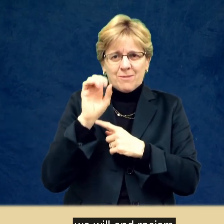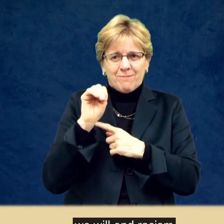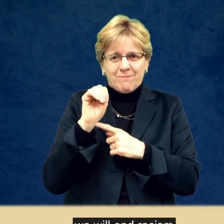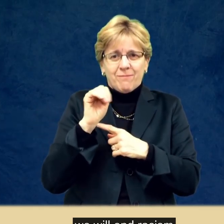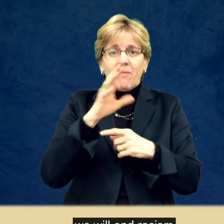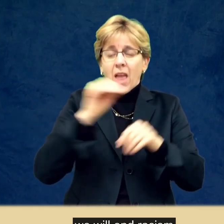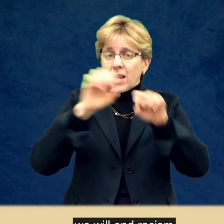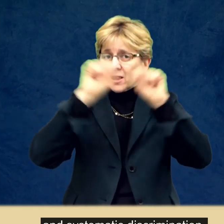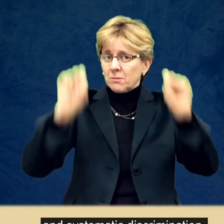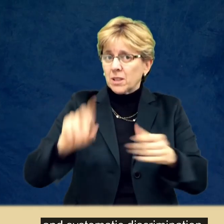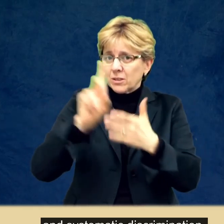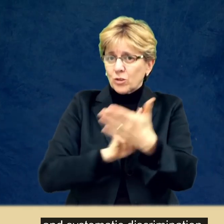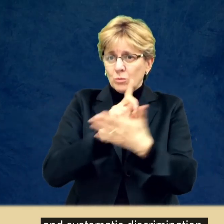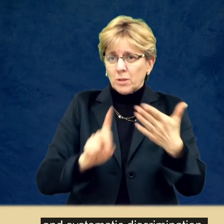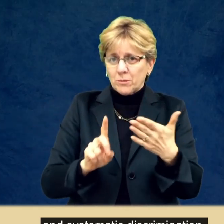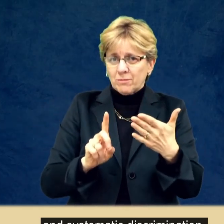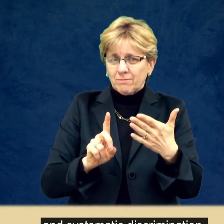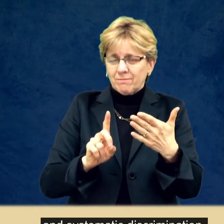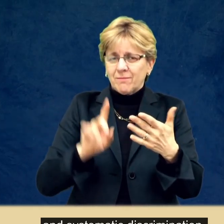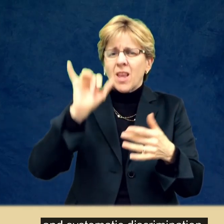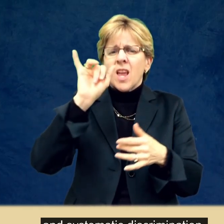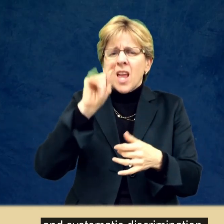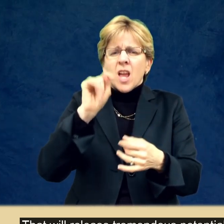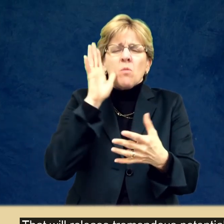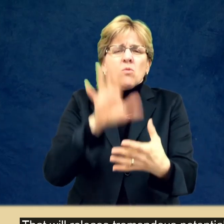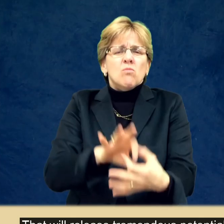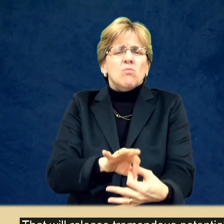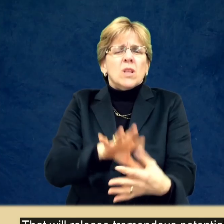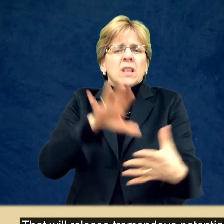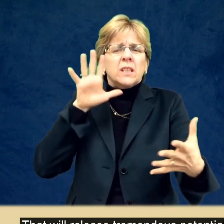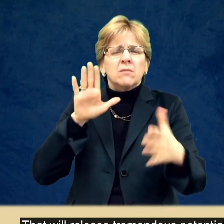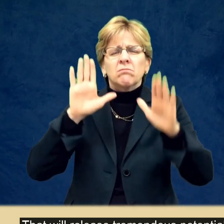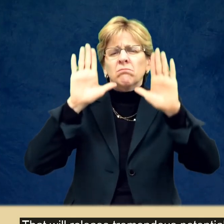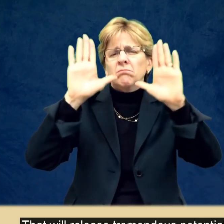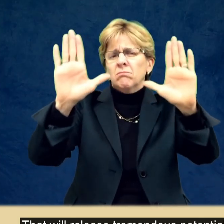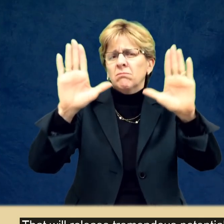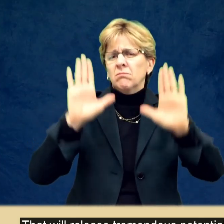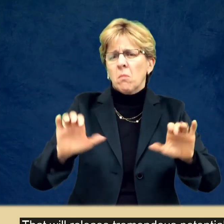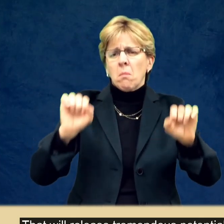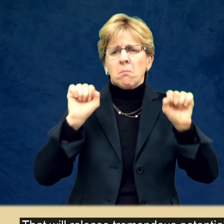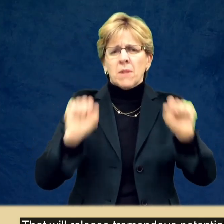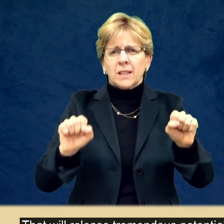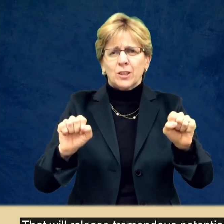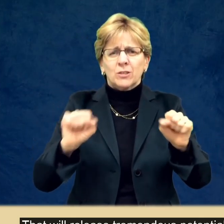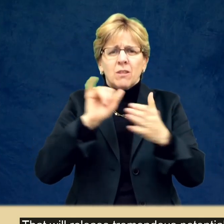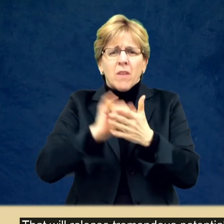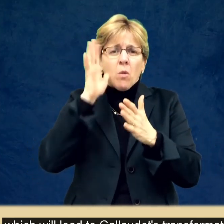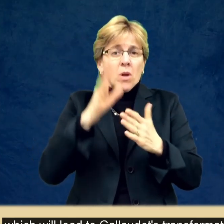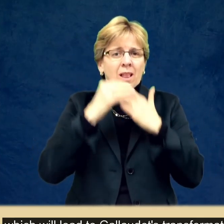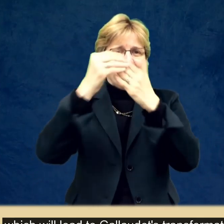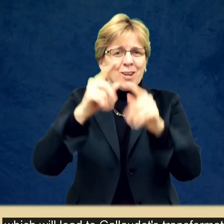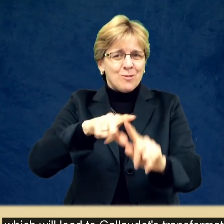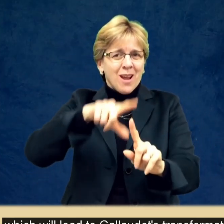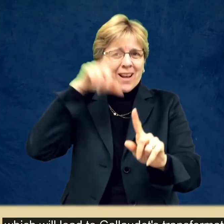racism and systematic discrimination. That will release tremendous potential which will lead to